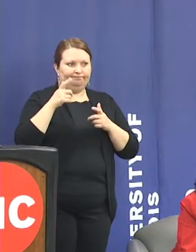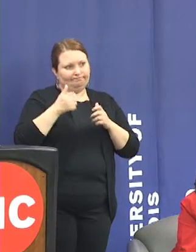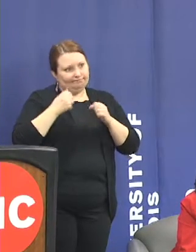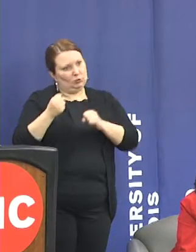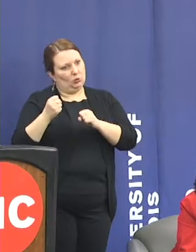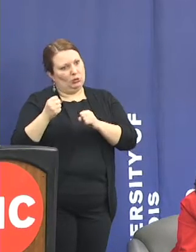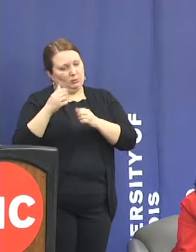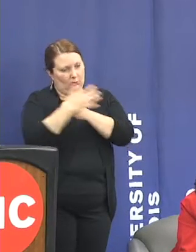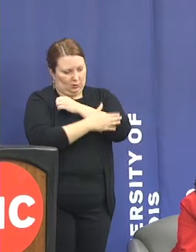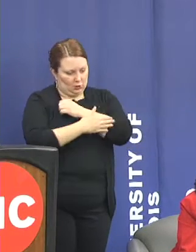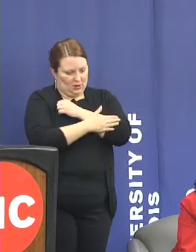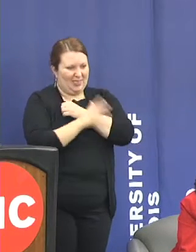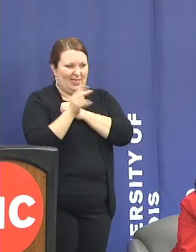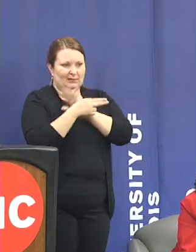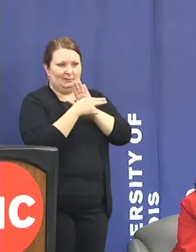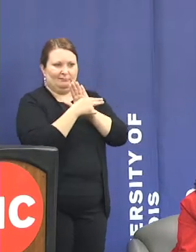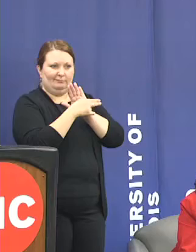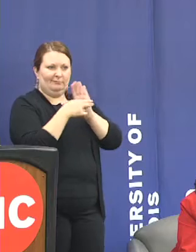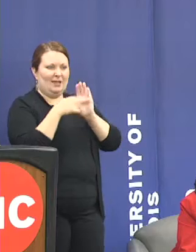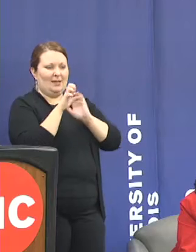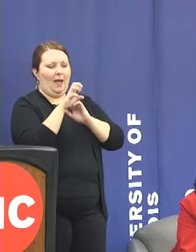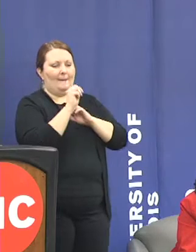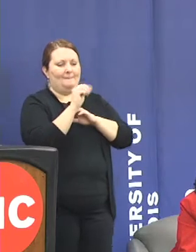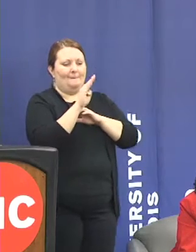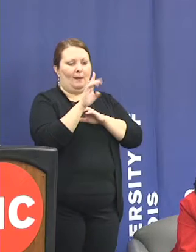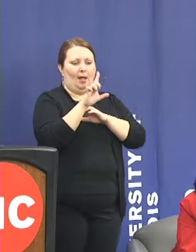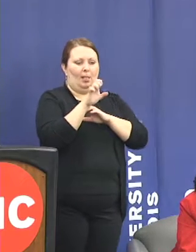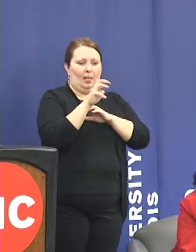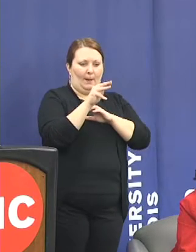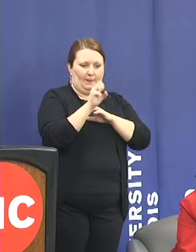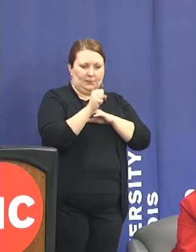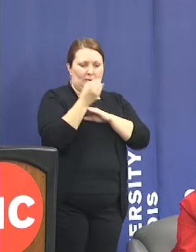also emblems, not emblems